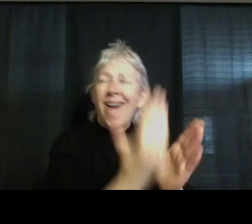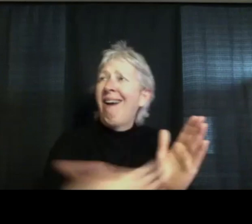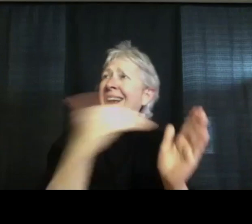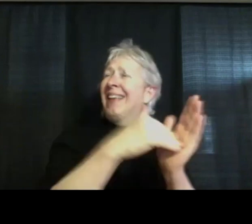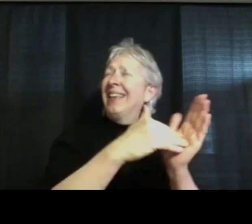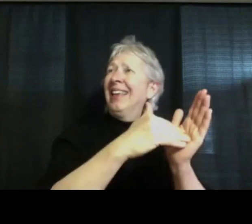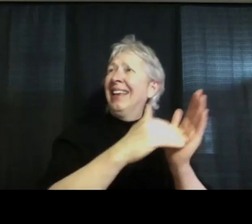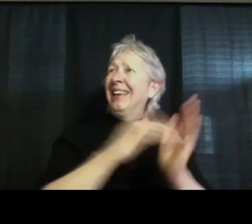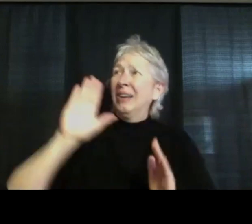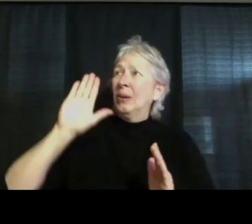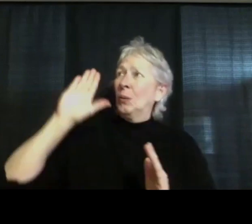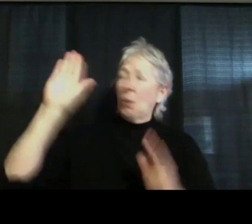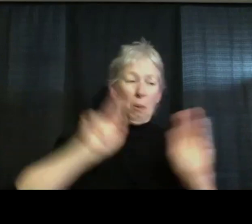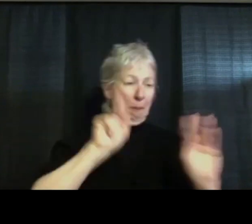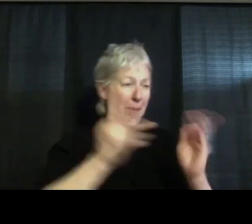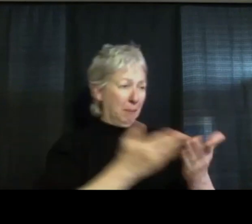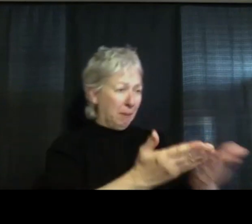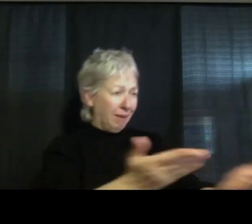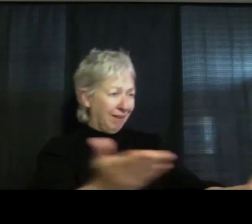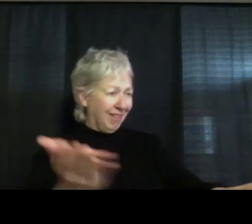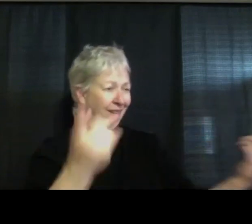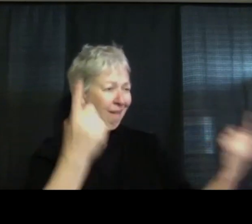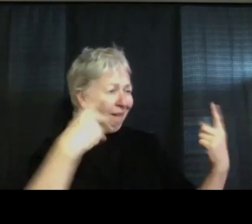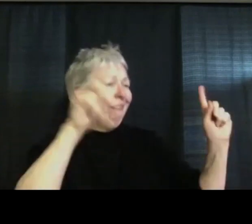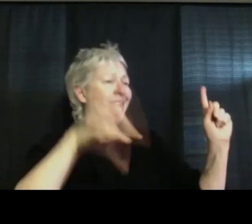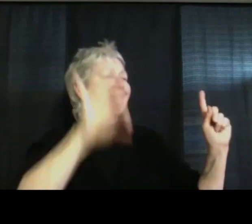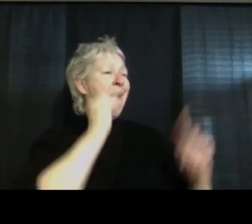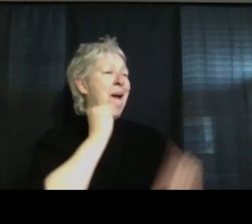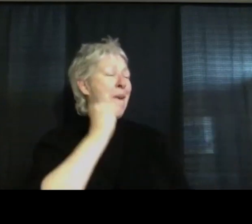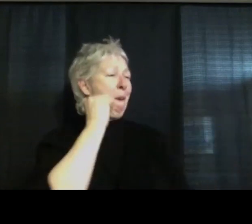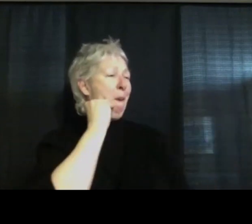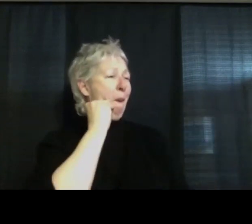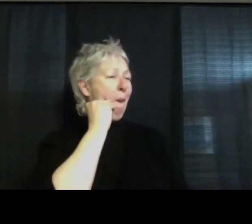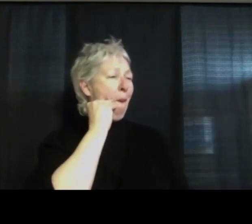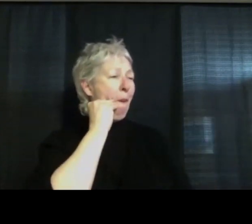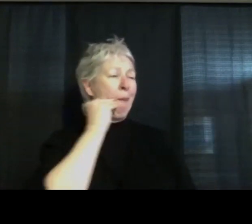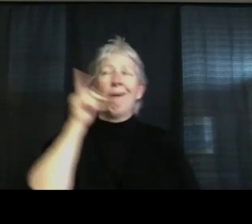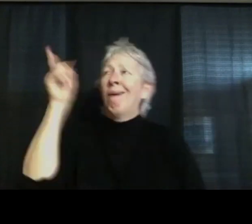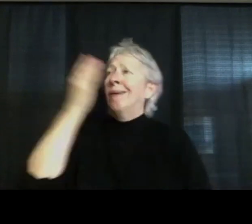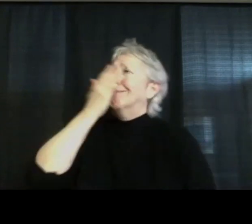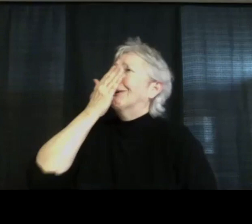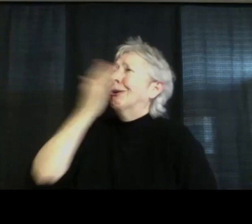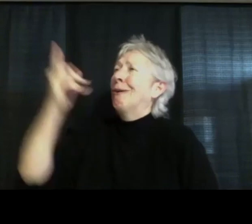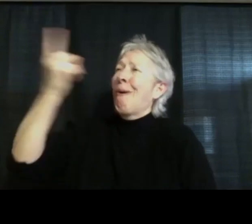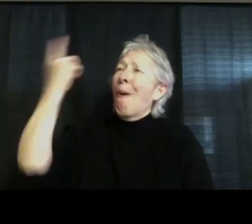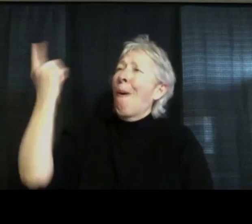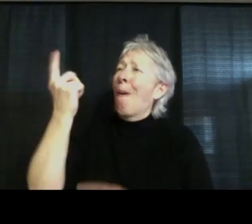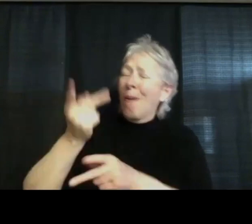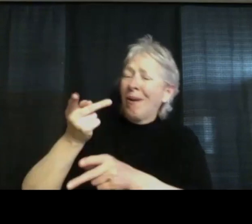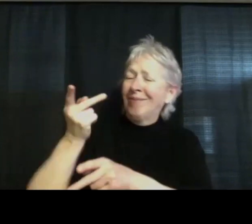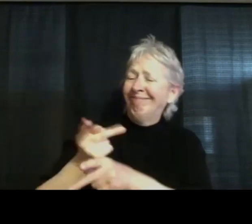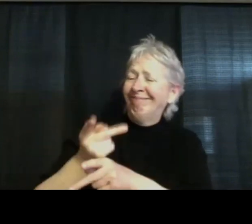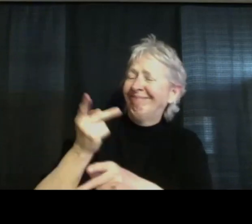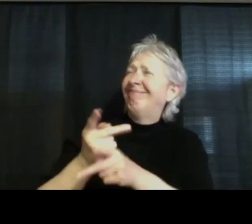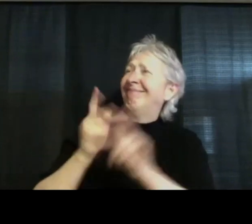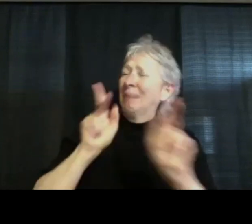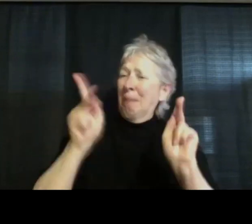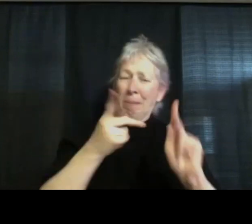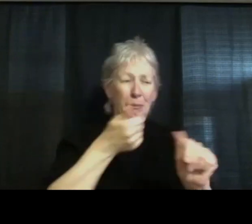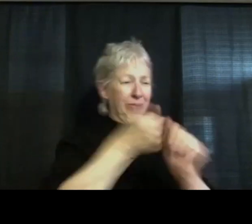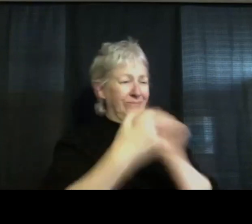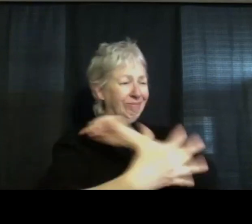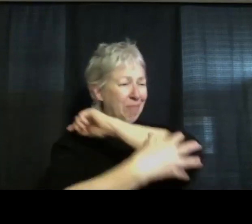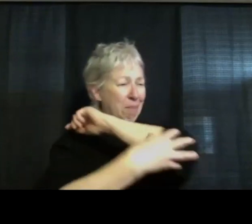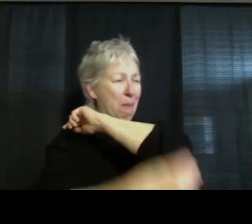Your people found their home in it. In your goodness, O God, you have made provision for the poor.